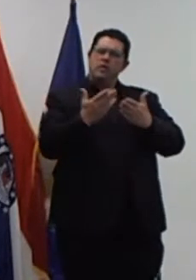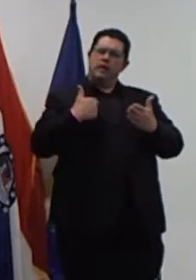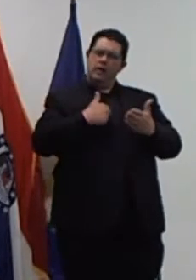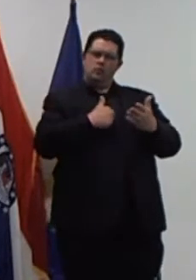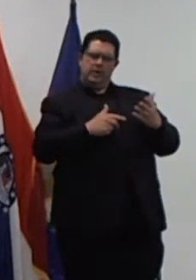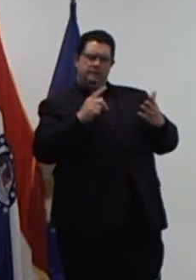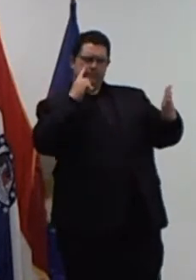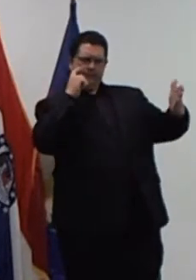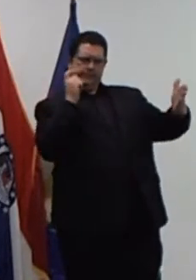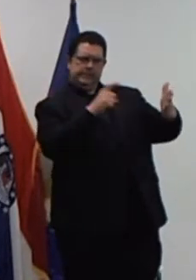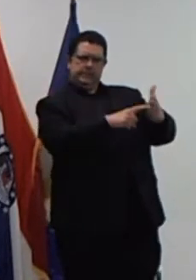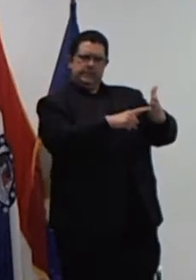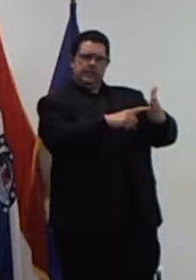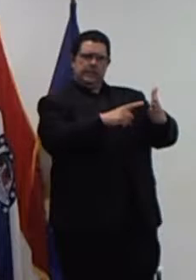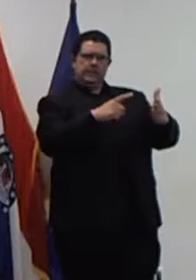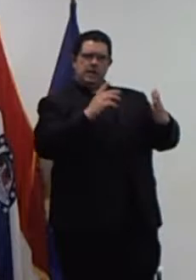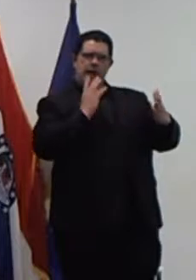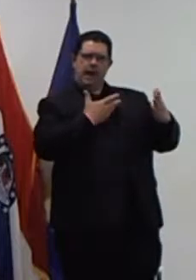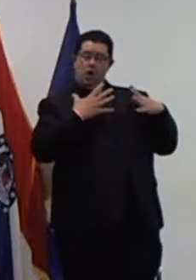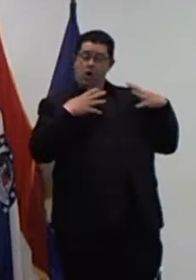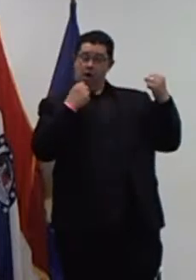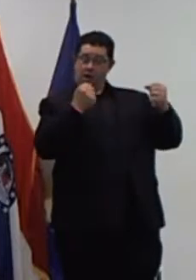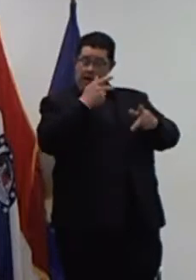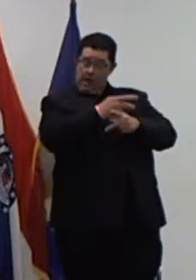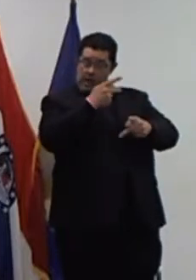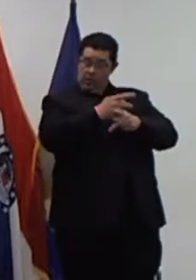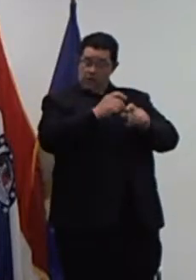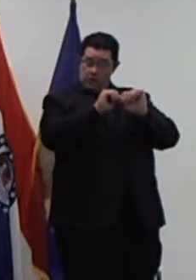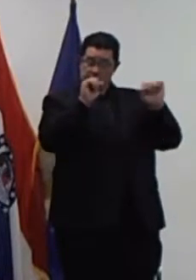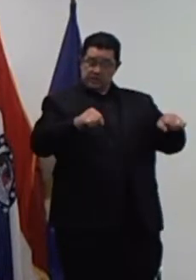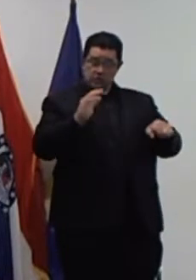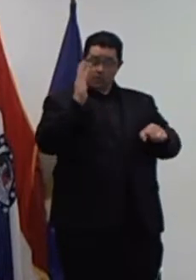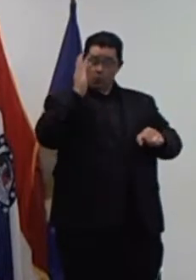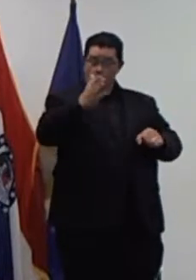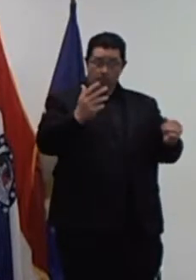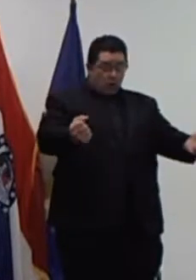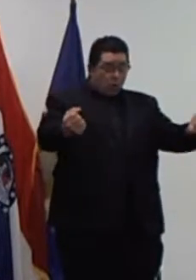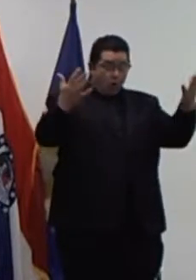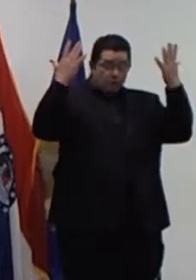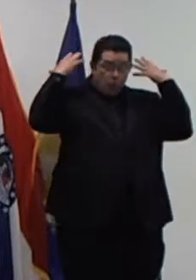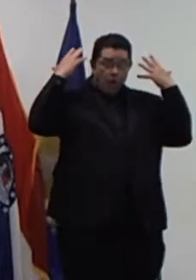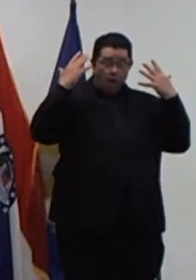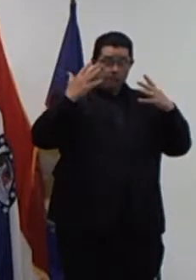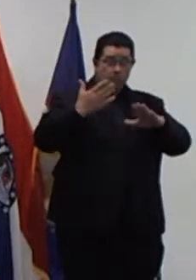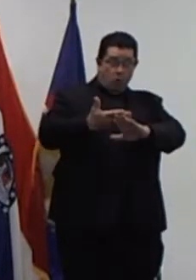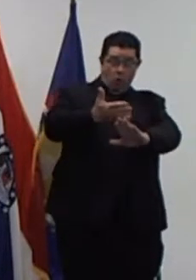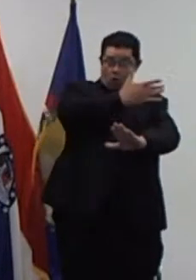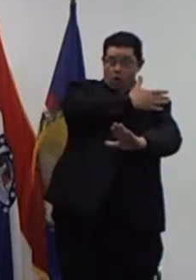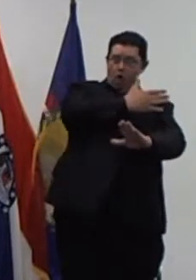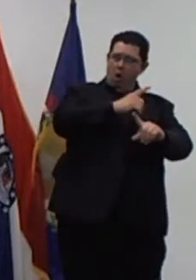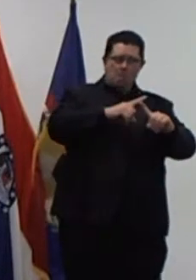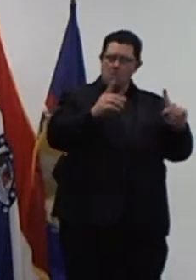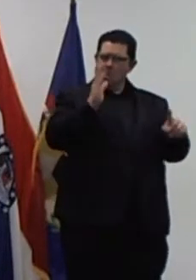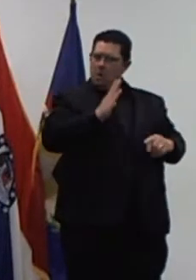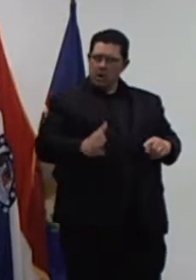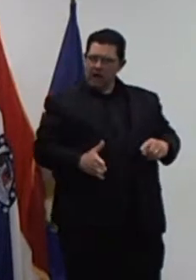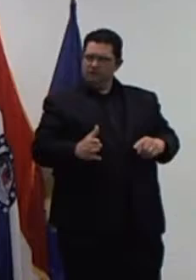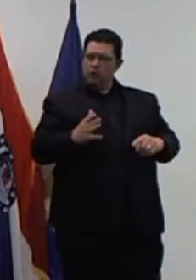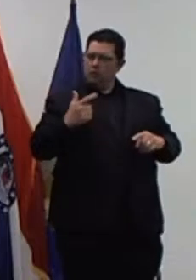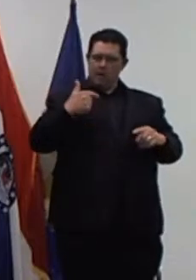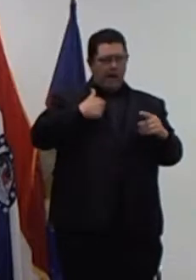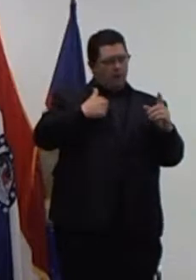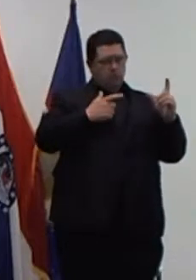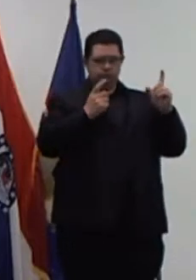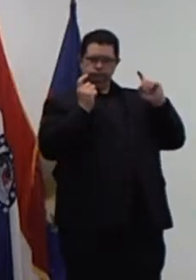felt like our healthcare system maybe was going to be overwhelmed early on, which it frankly never did. And frankly, again, I'll give credit to the doctors